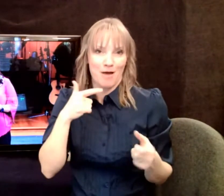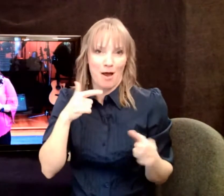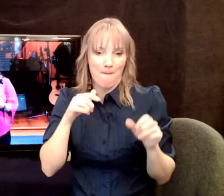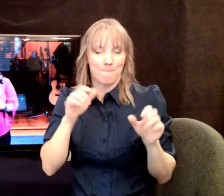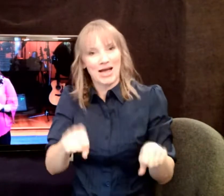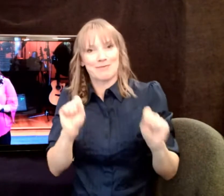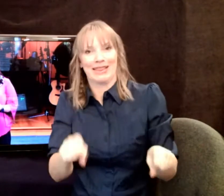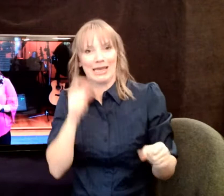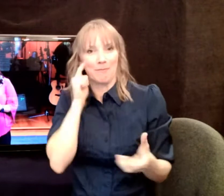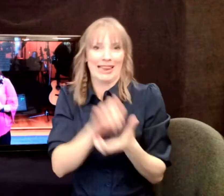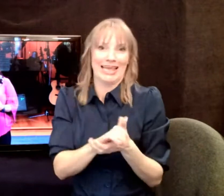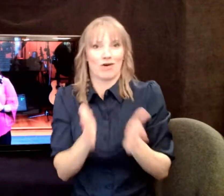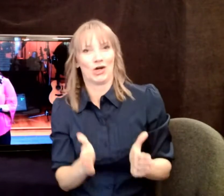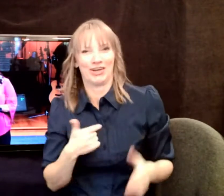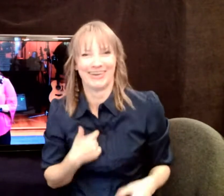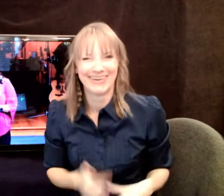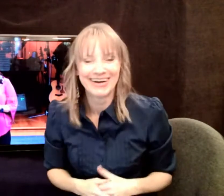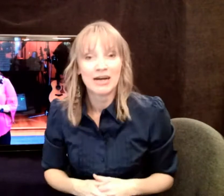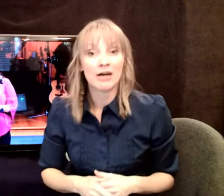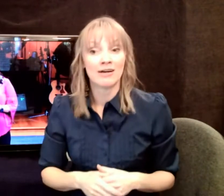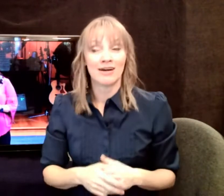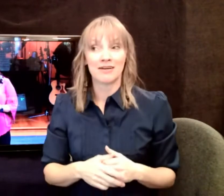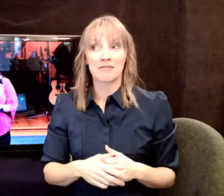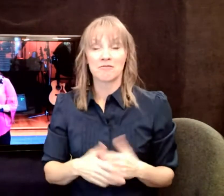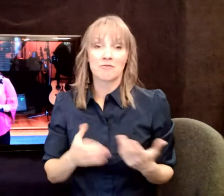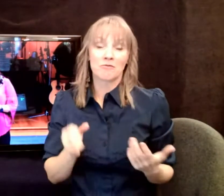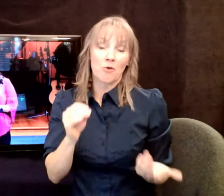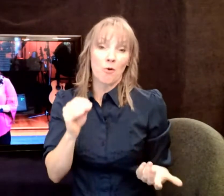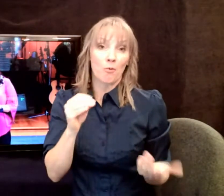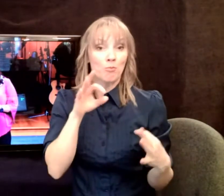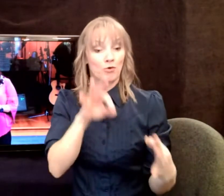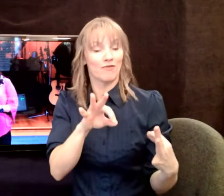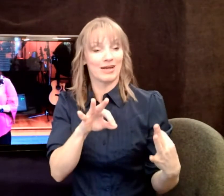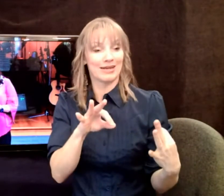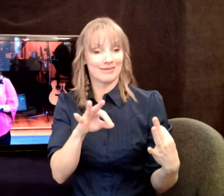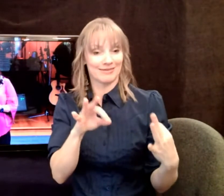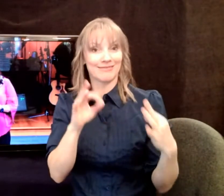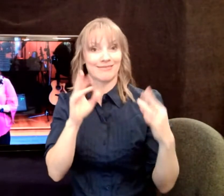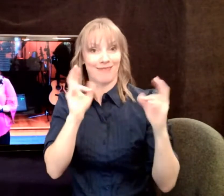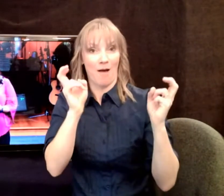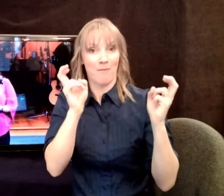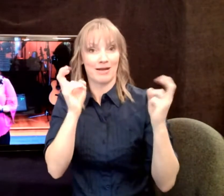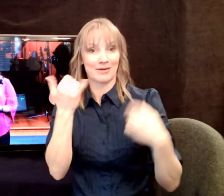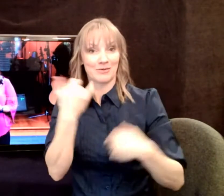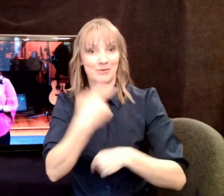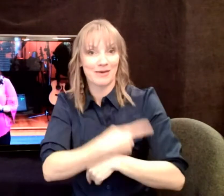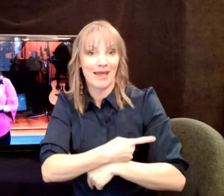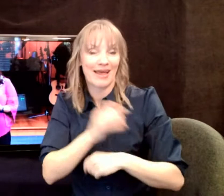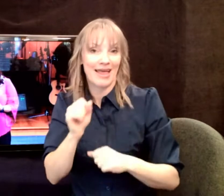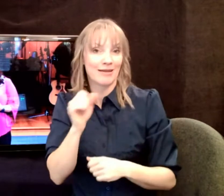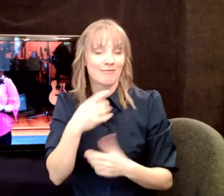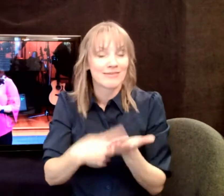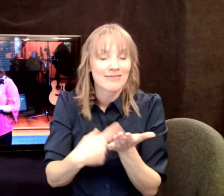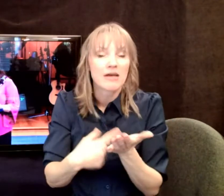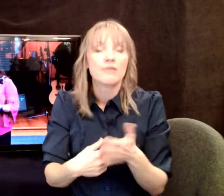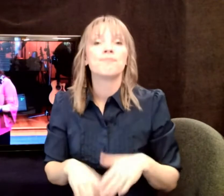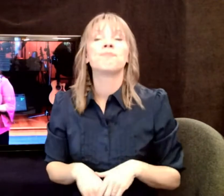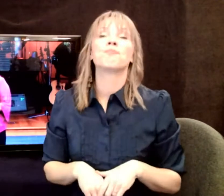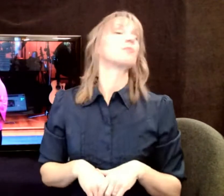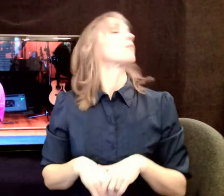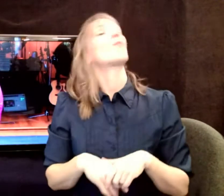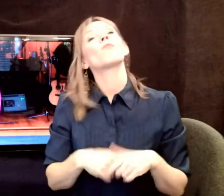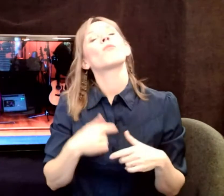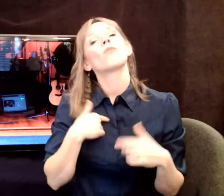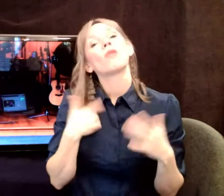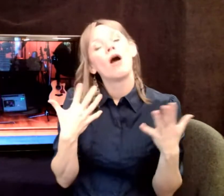a possibility believer. And so I guess it is kind of perfect that I have this topic today and get to talk about this. And so I want